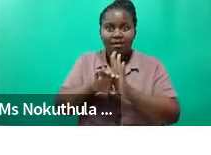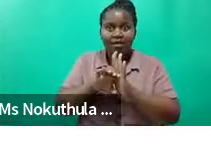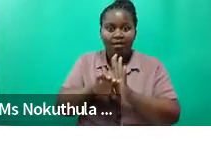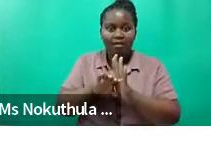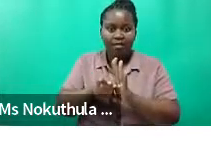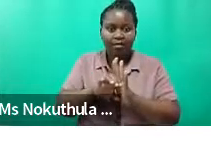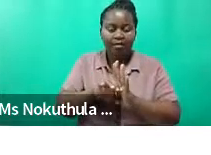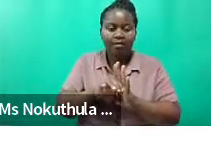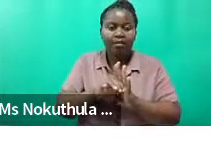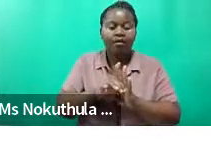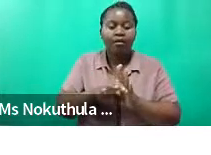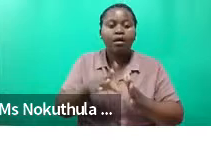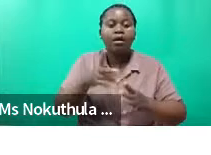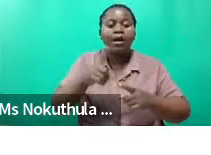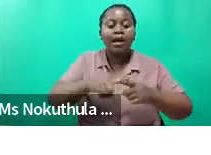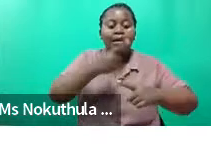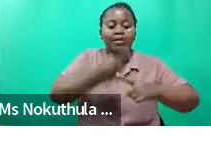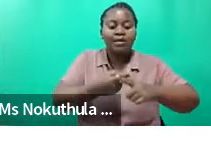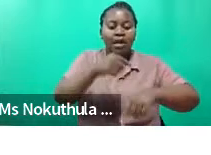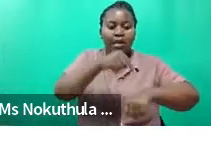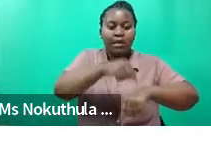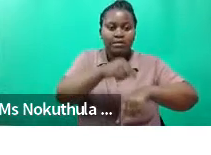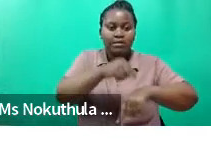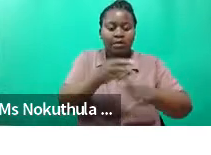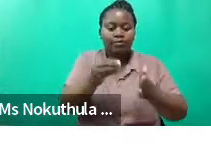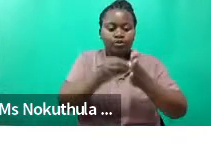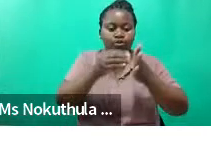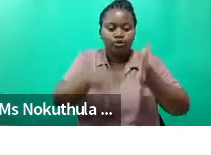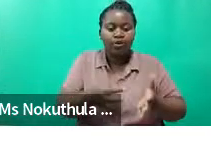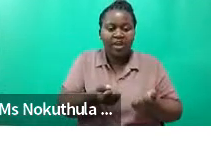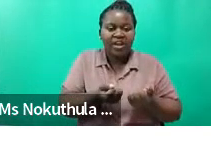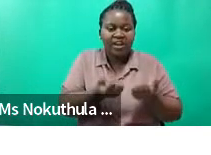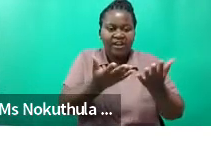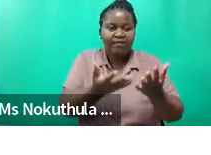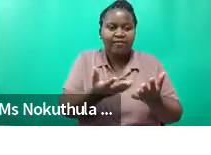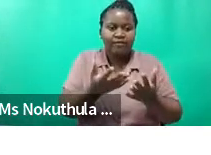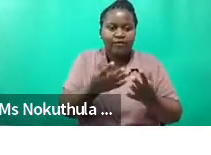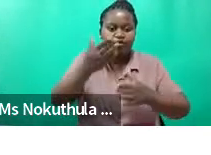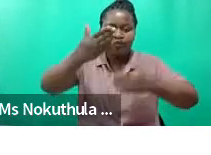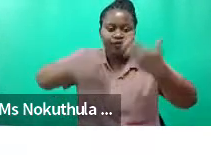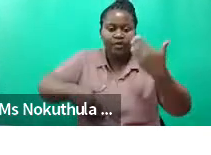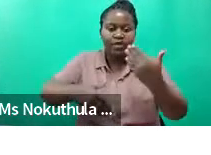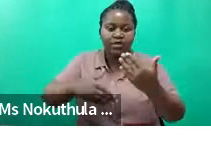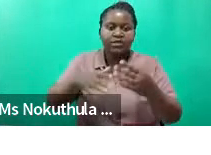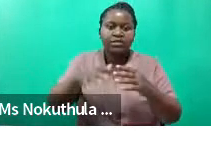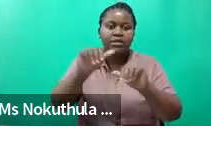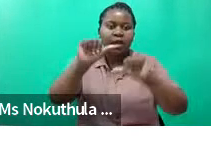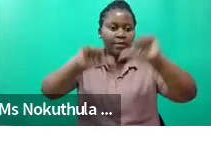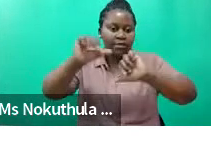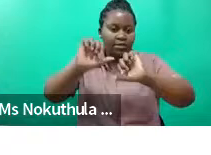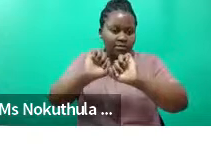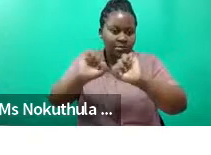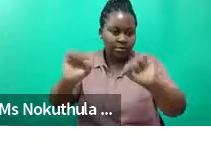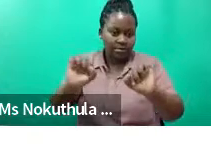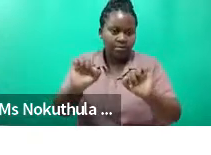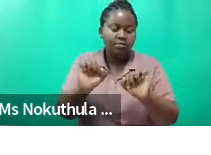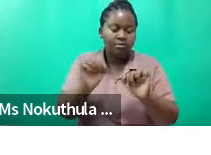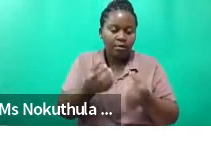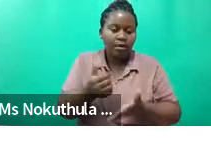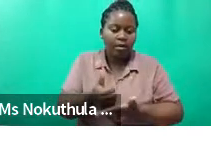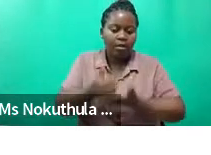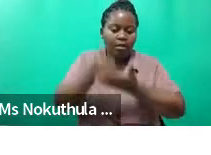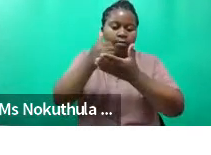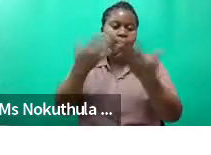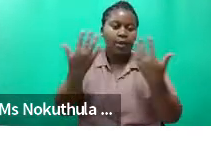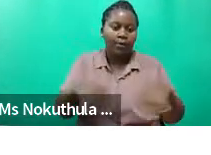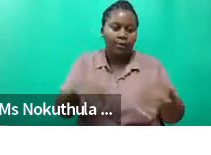that students are always allocated to complete the assessments helped her quite a lot.